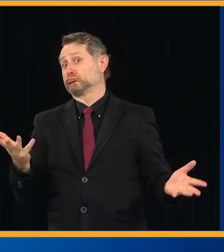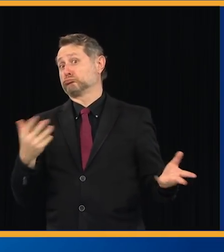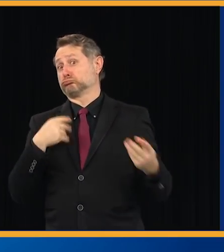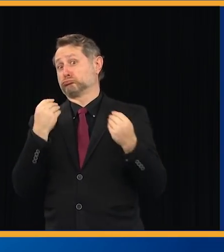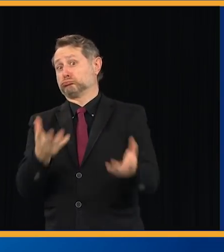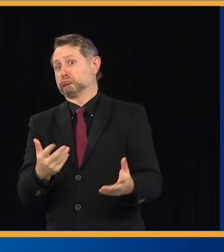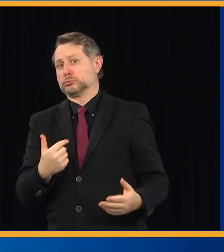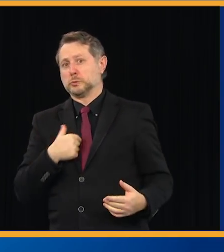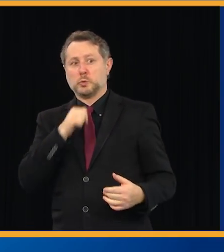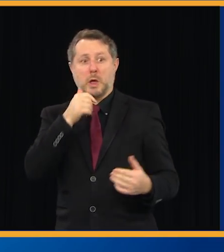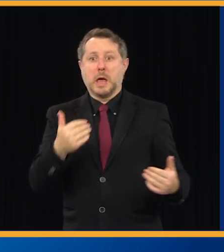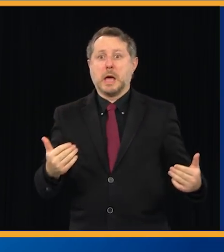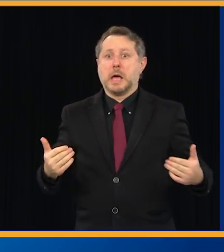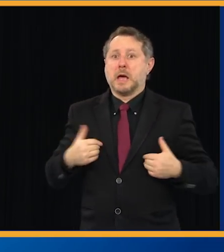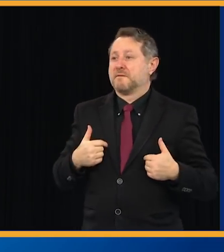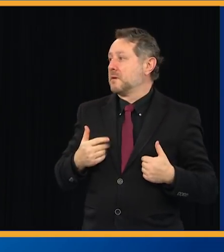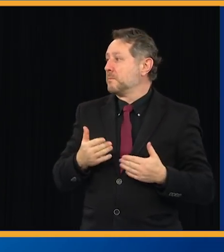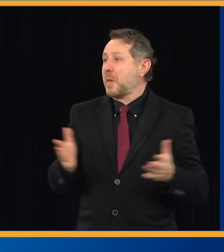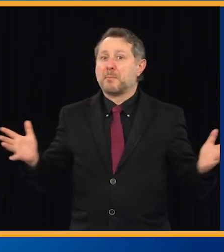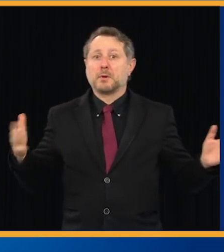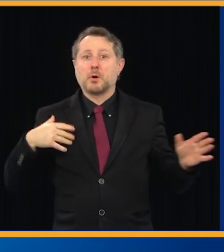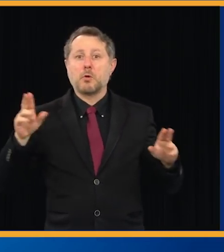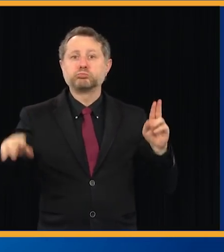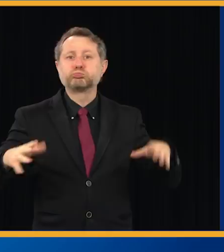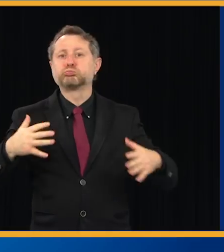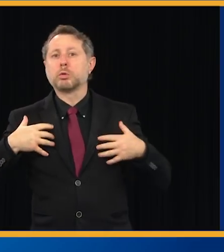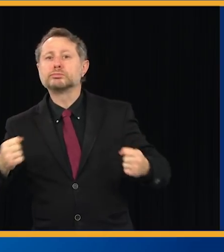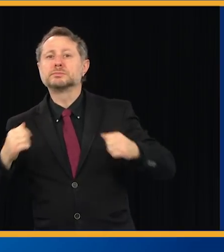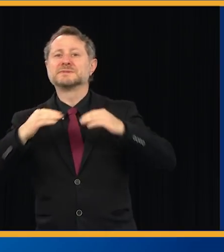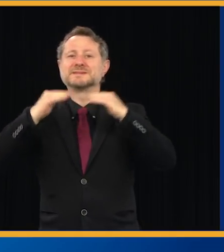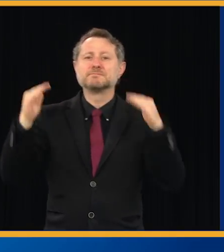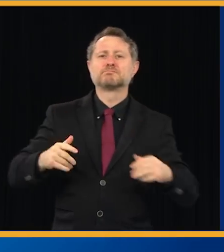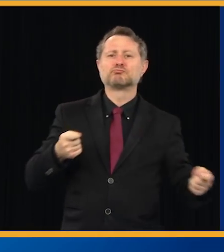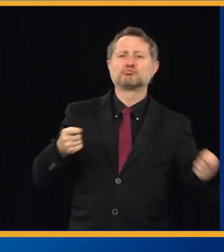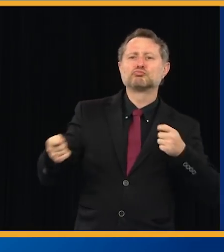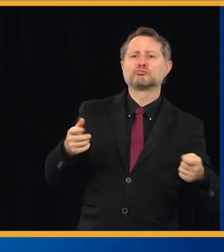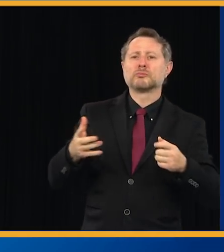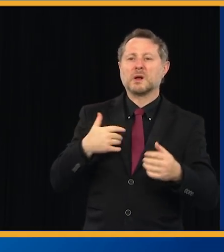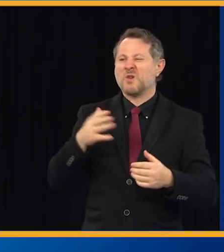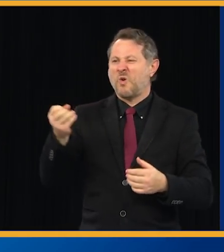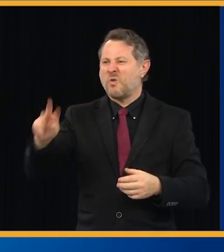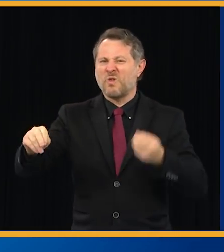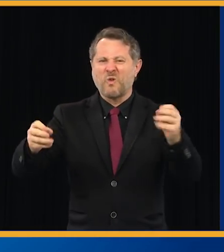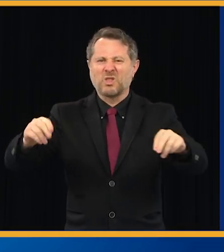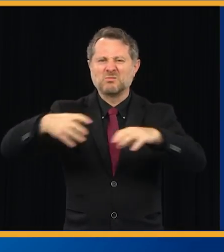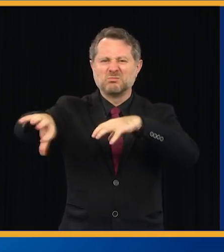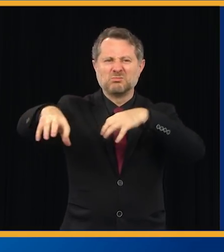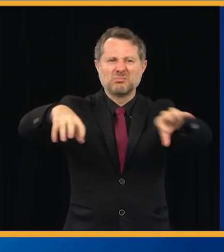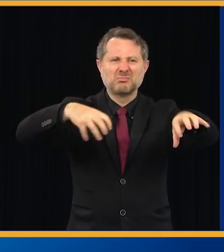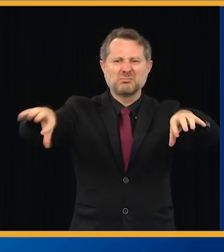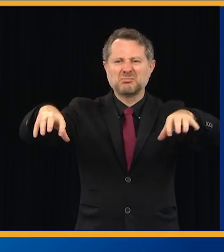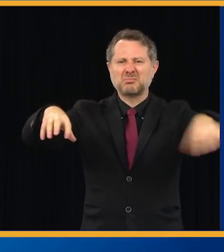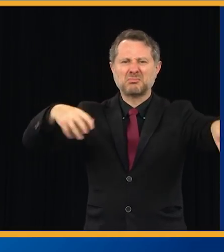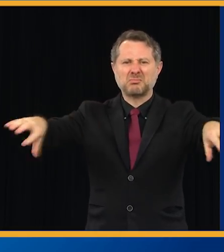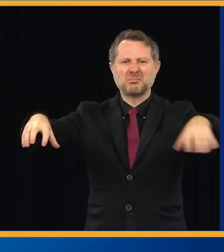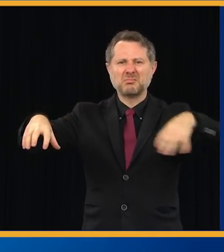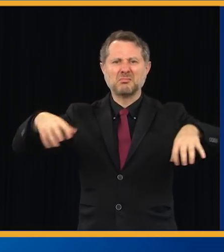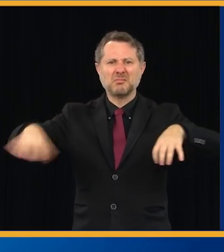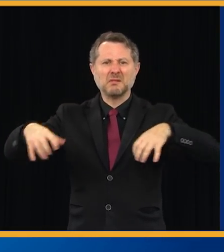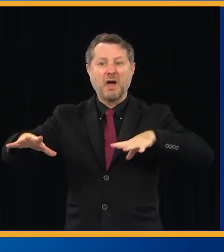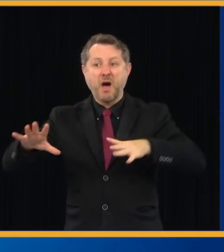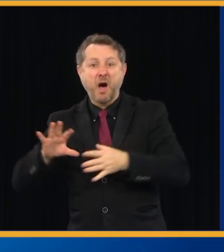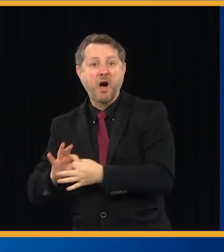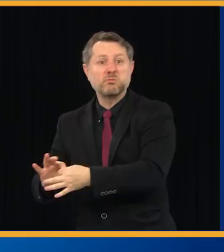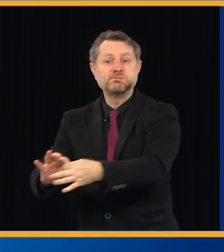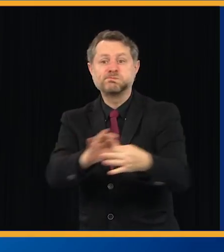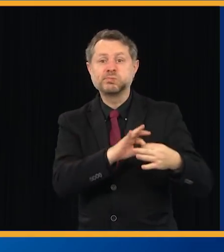system. We have separate hospitals all across the state. But they don't really function as one system. They never